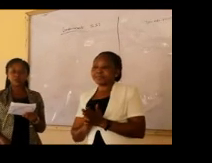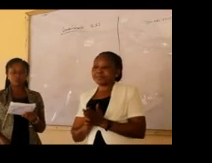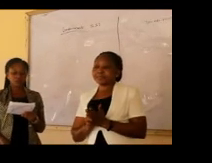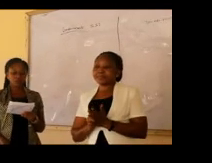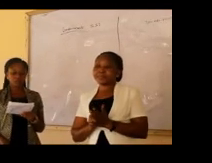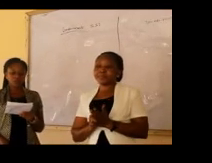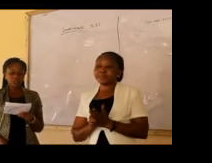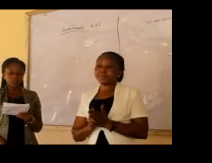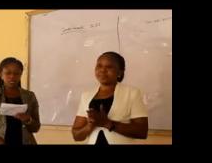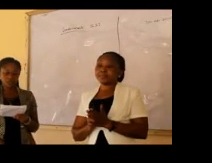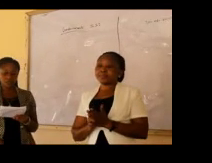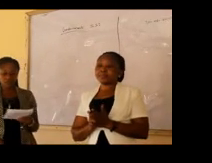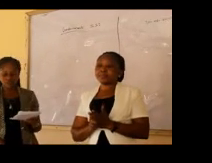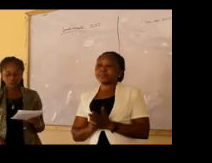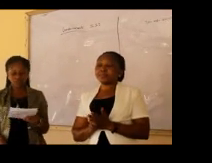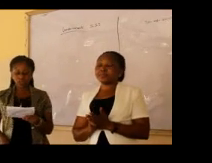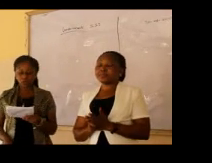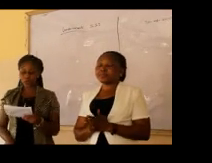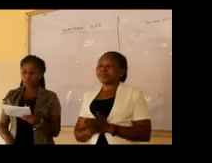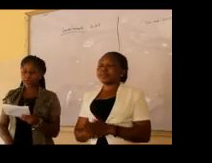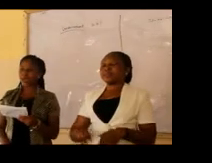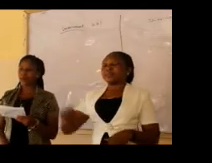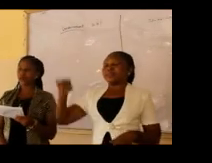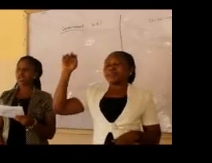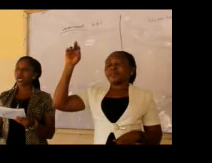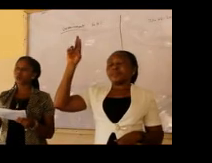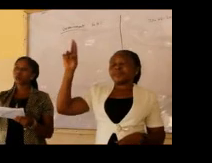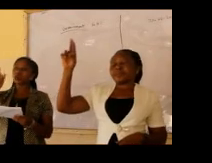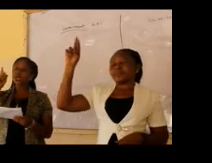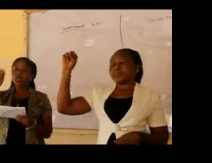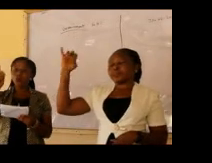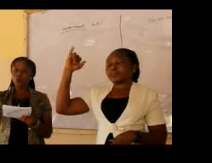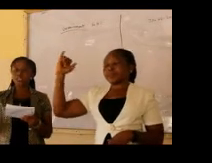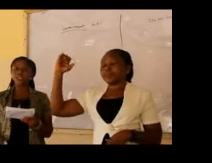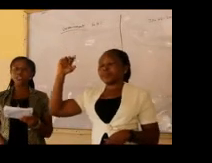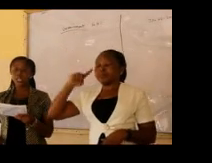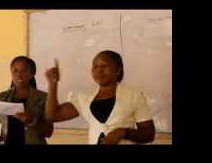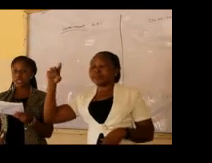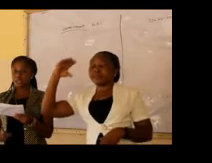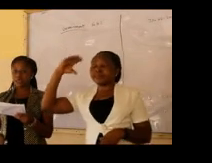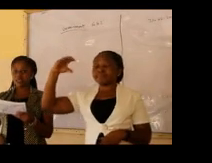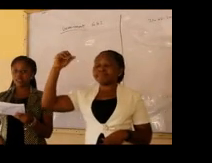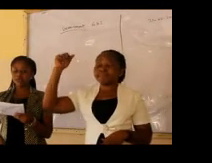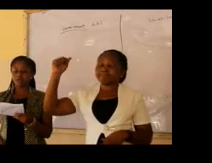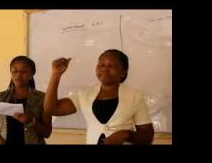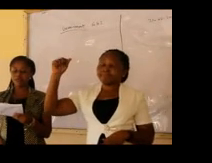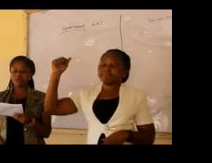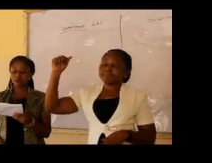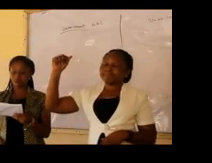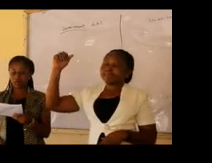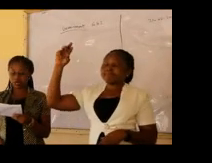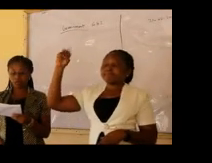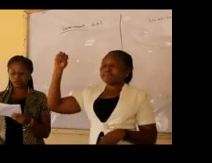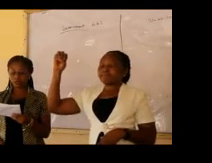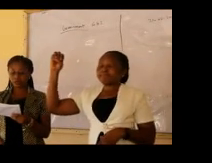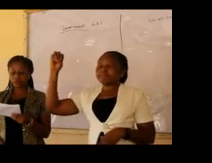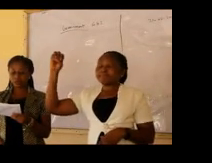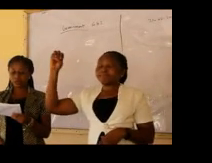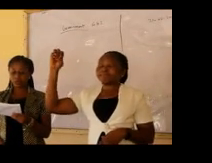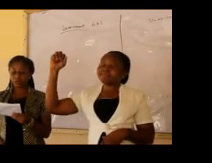legislature. Now this is a situation where a country has only one legislative